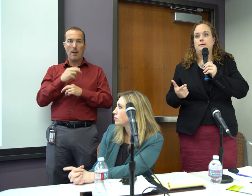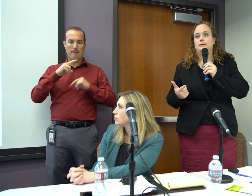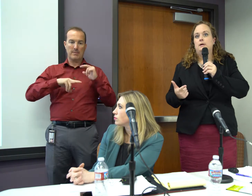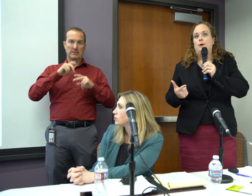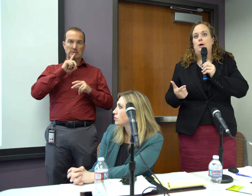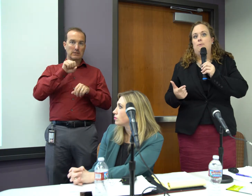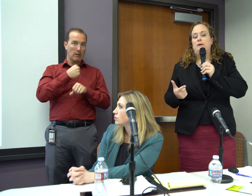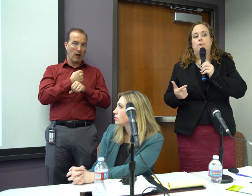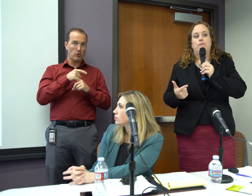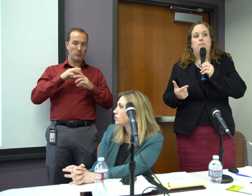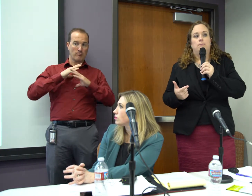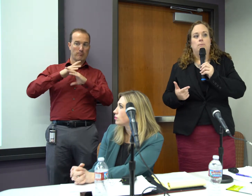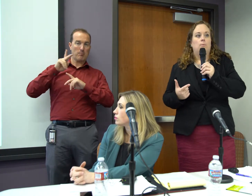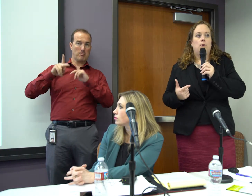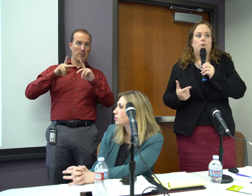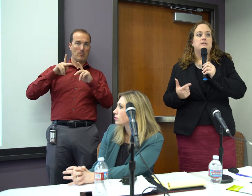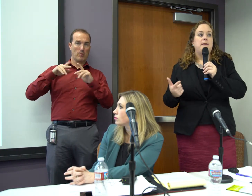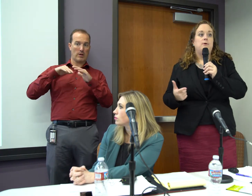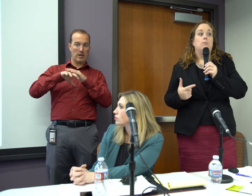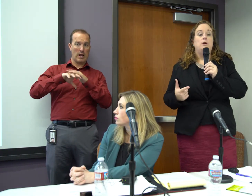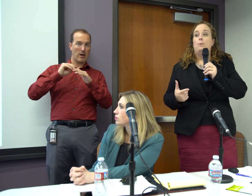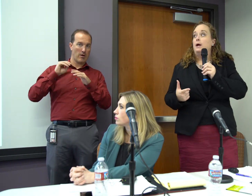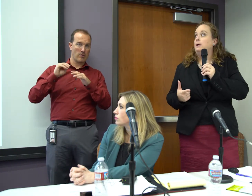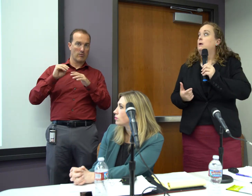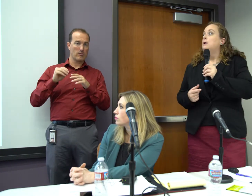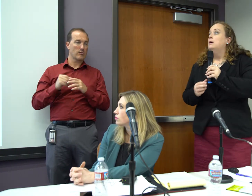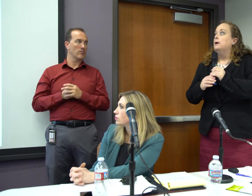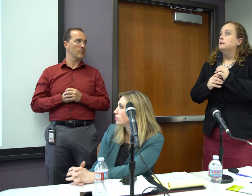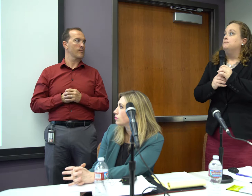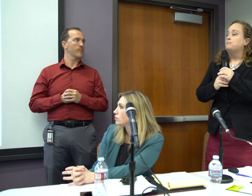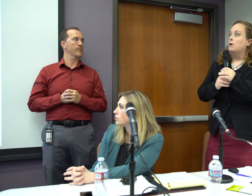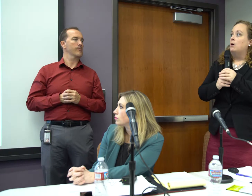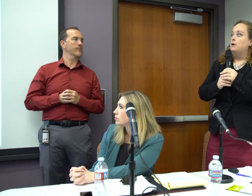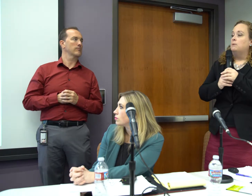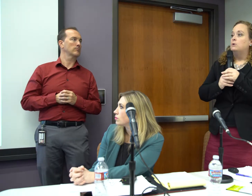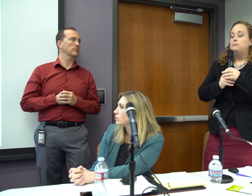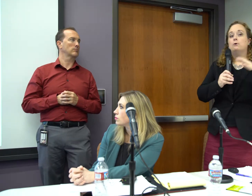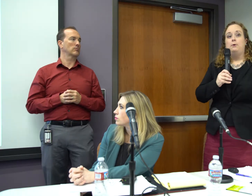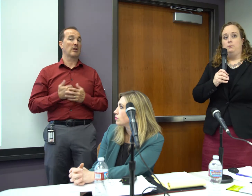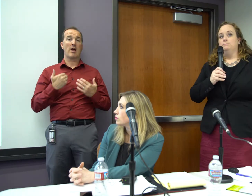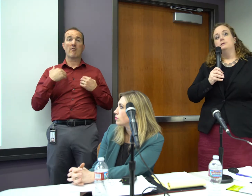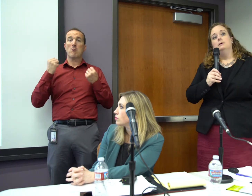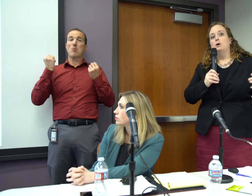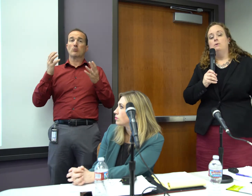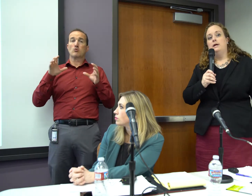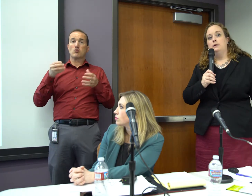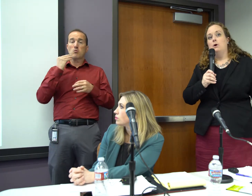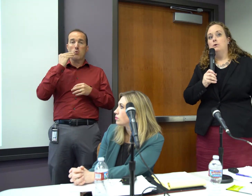to prevent people from escaping or running away? Are there multiple group